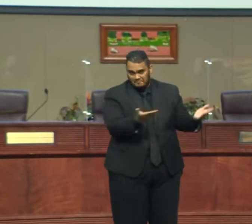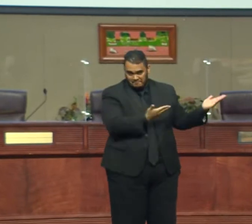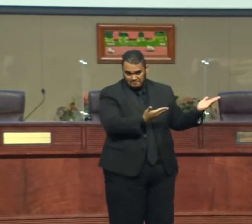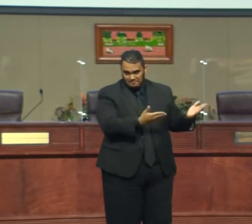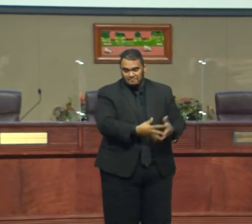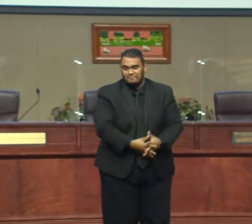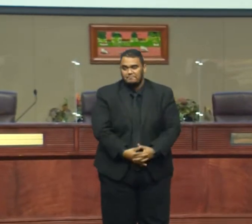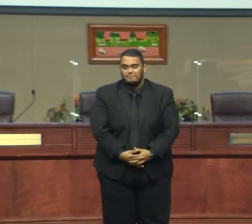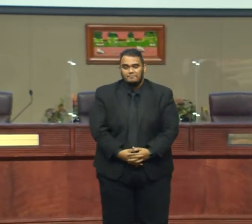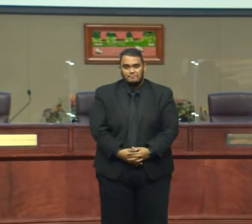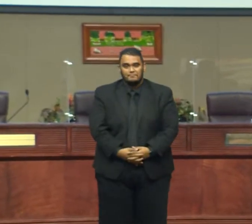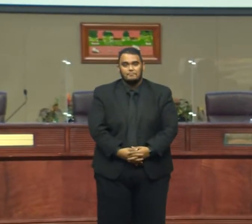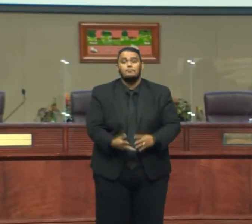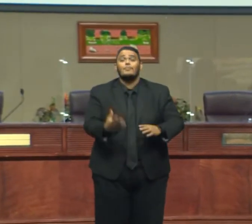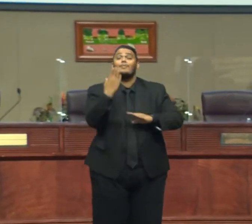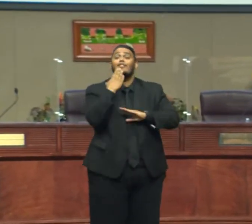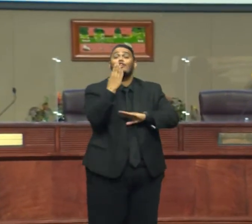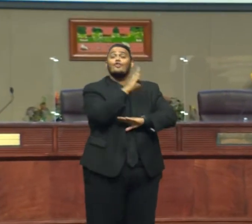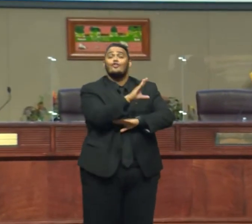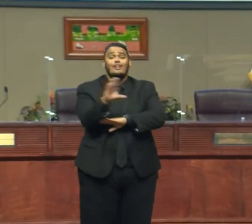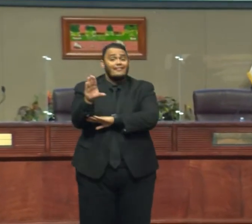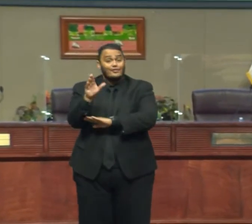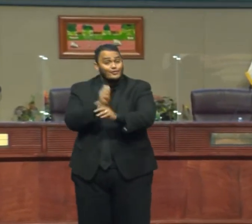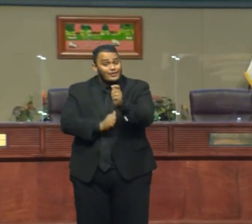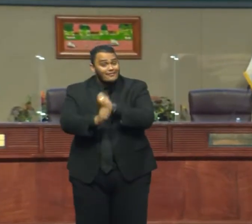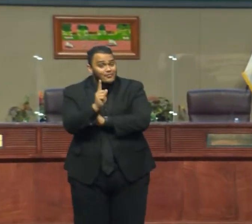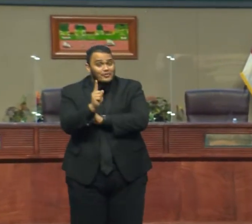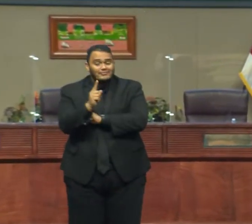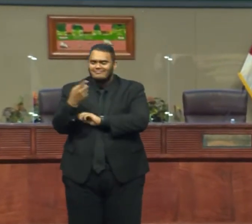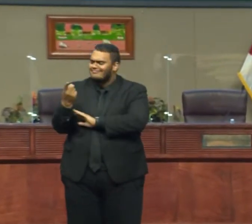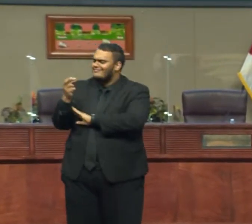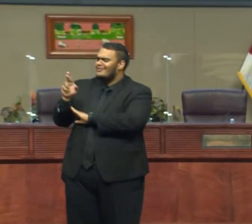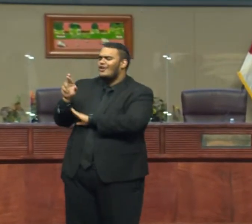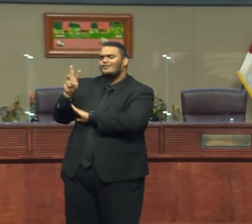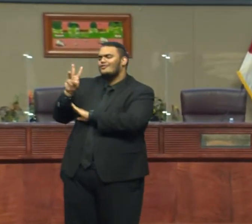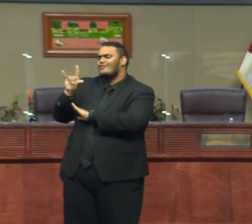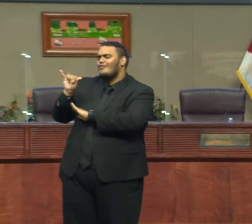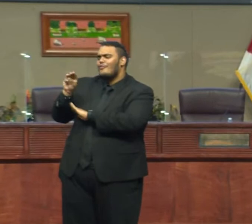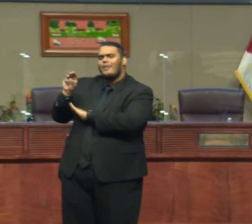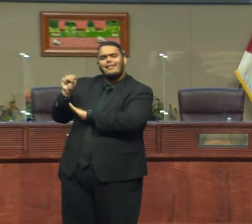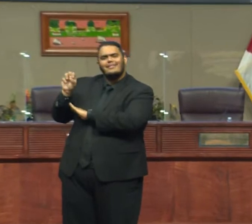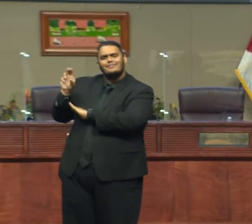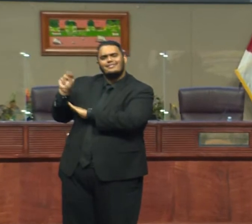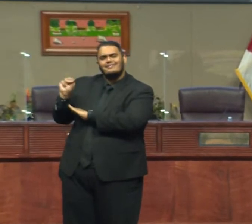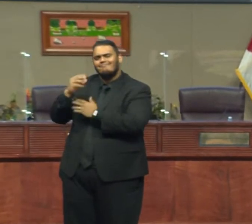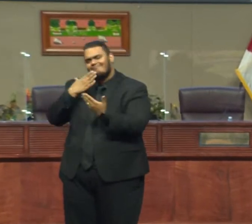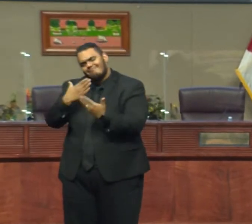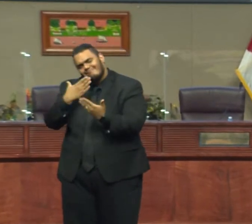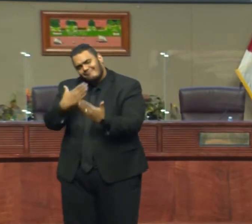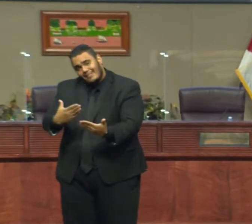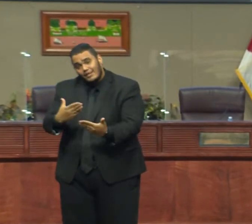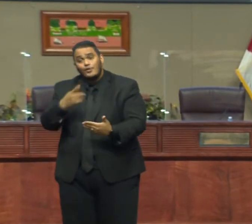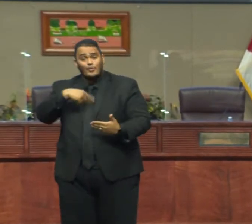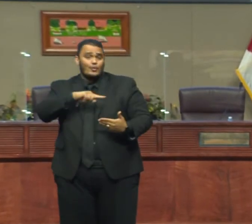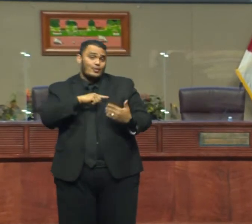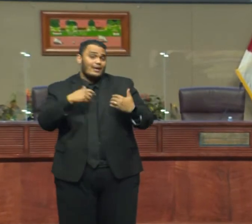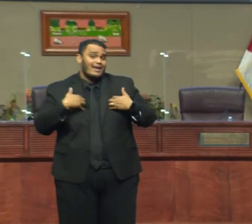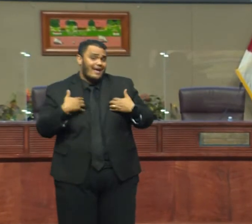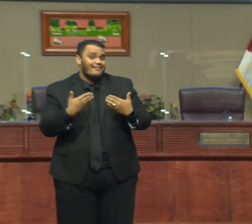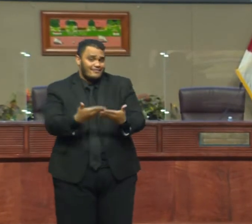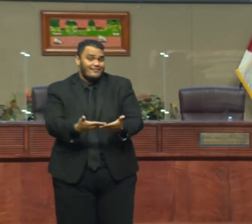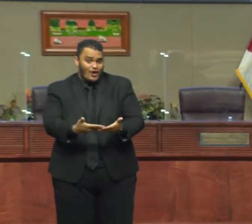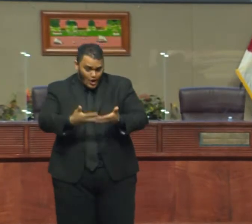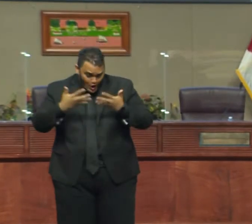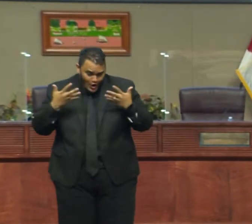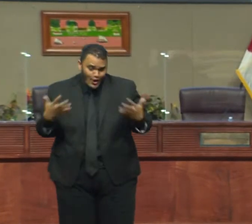All right. Good afternoon, everyone. Thank you, Dr. Williamson. We brought a lot of backup today, so we do have Dr. Vasquez